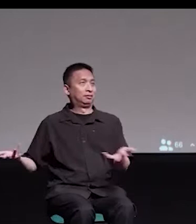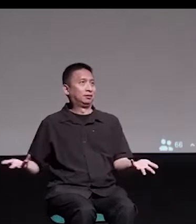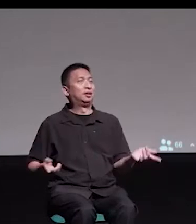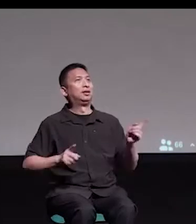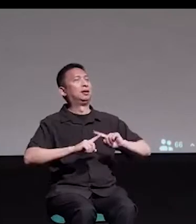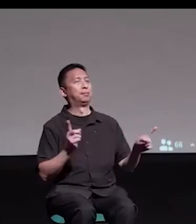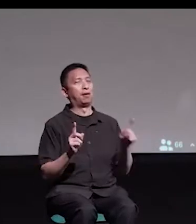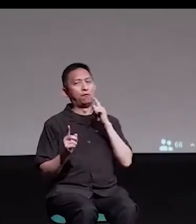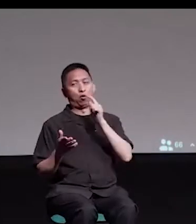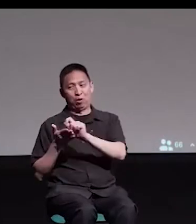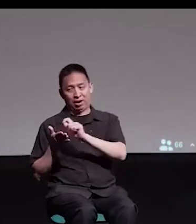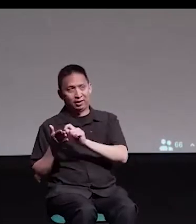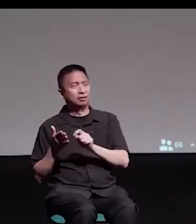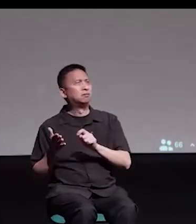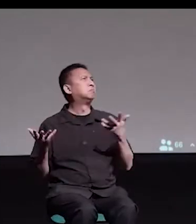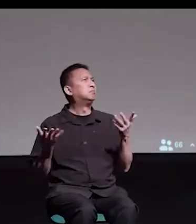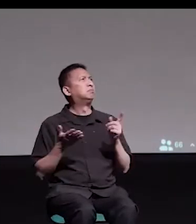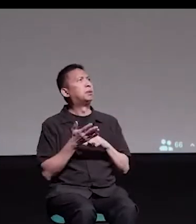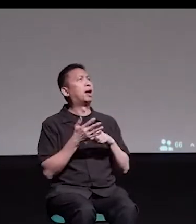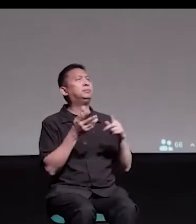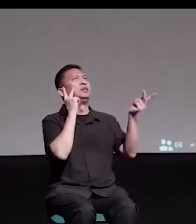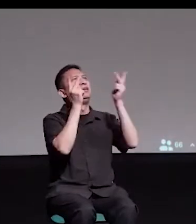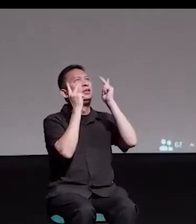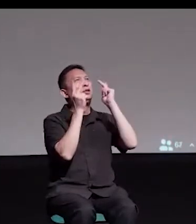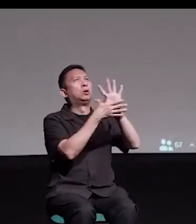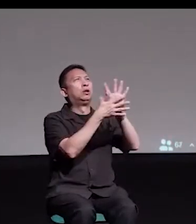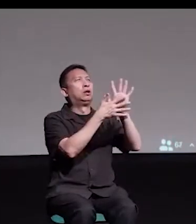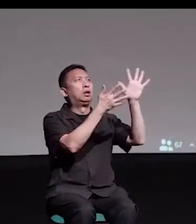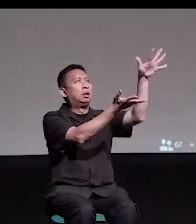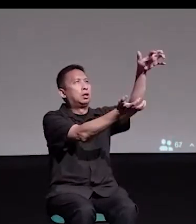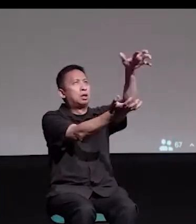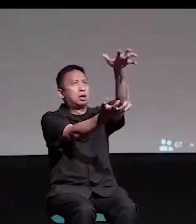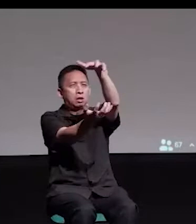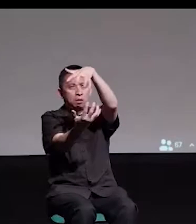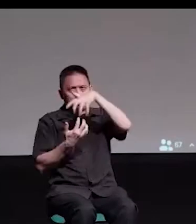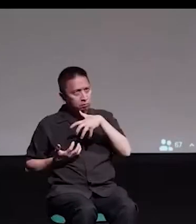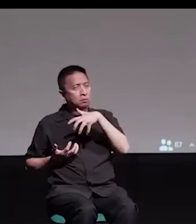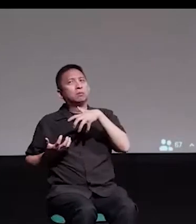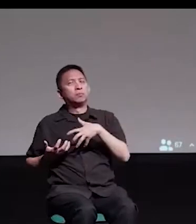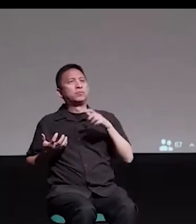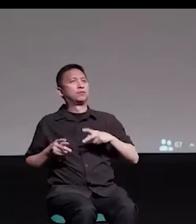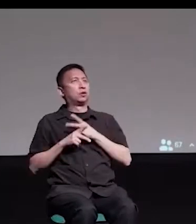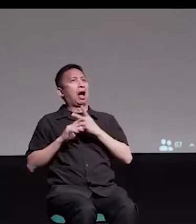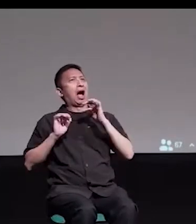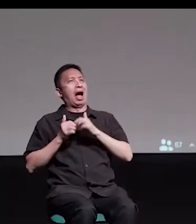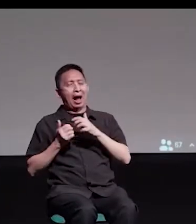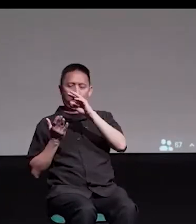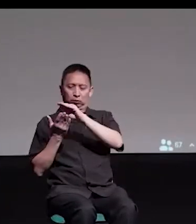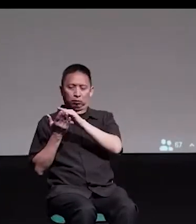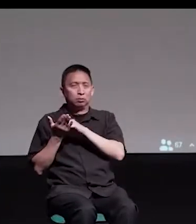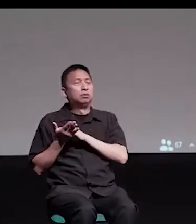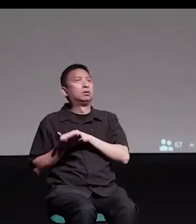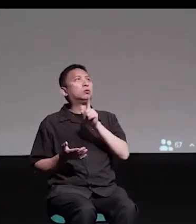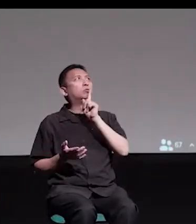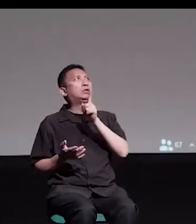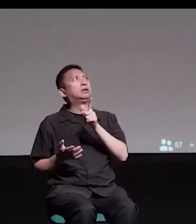to support all the things that you're trying to say. You are trying to, in the most genuine